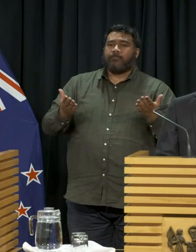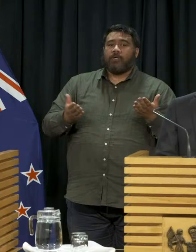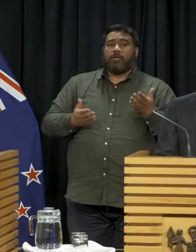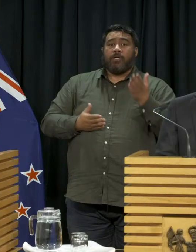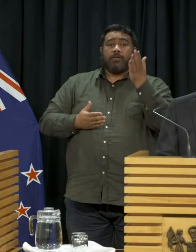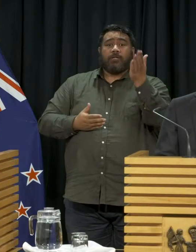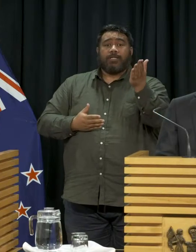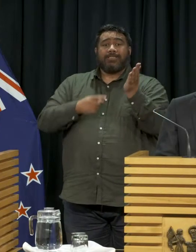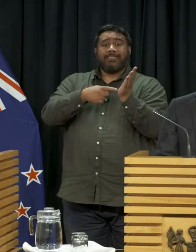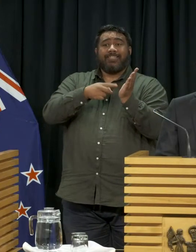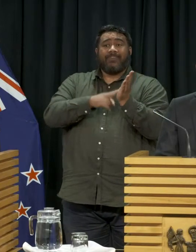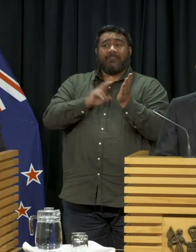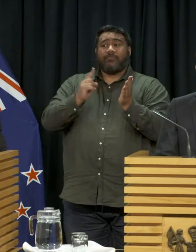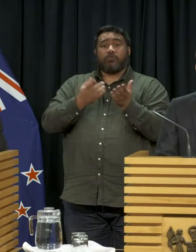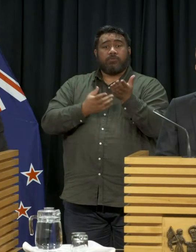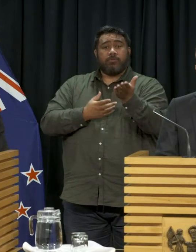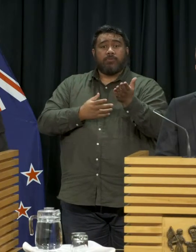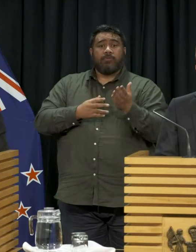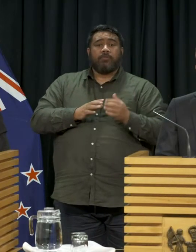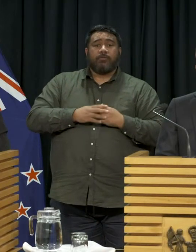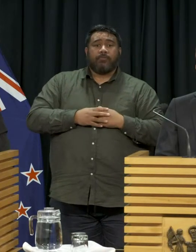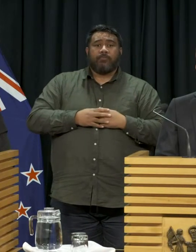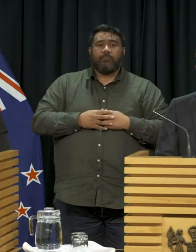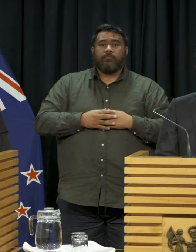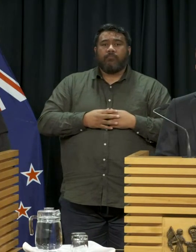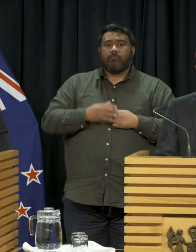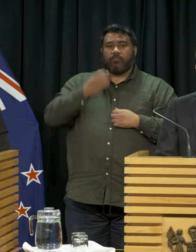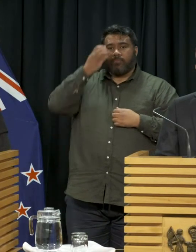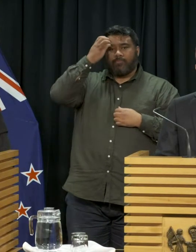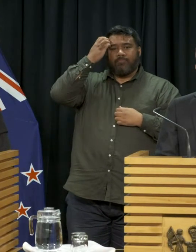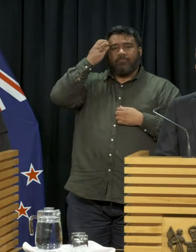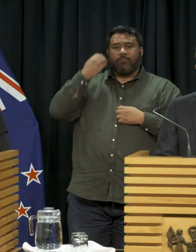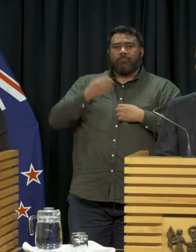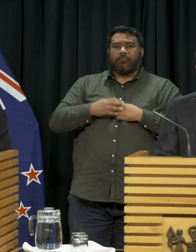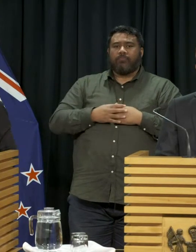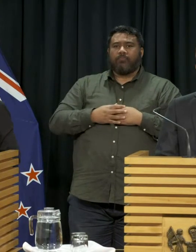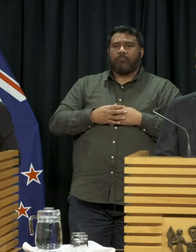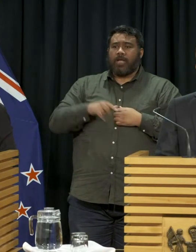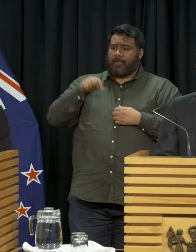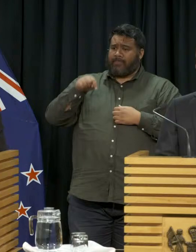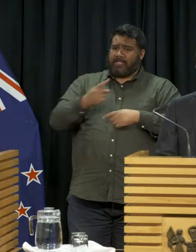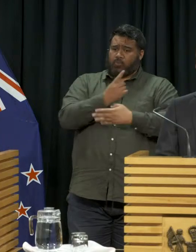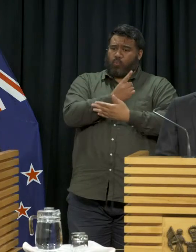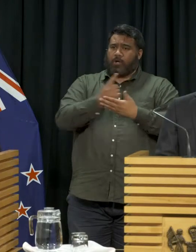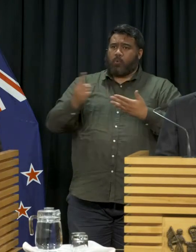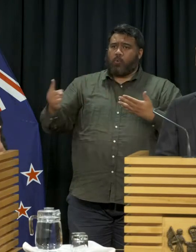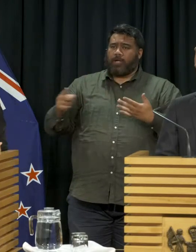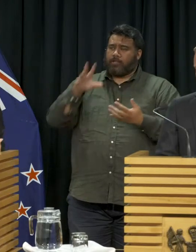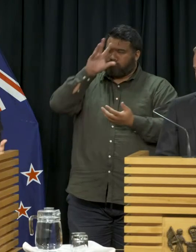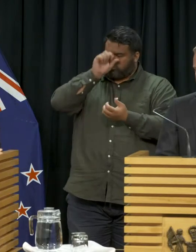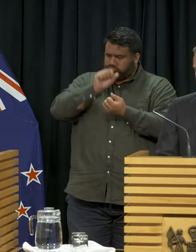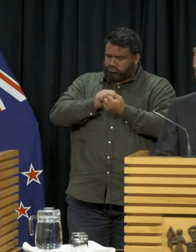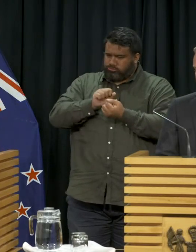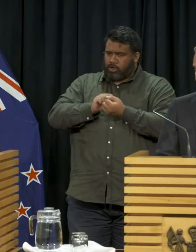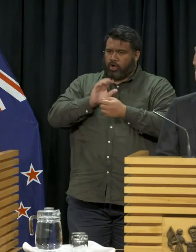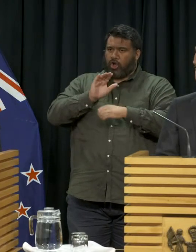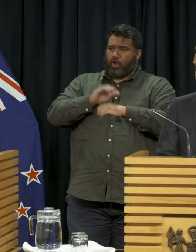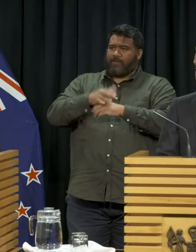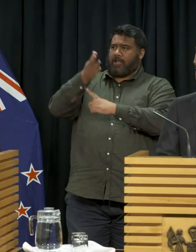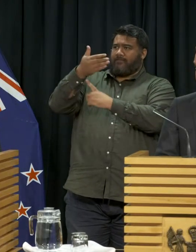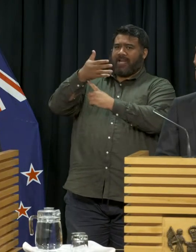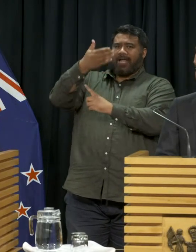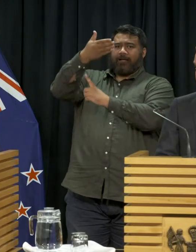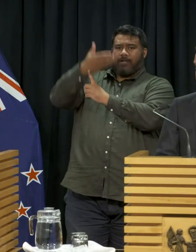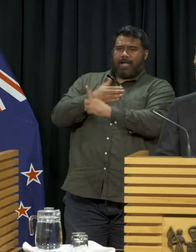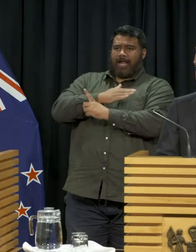the TVs first. Gina. Why haven't we half-masted the flags for the whole week of mourning? Yeah, we have different legislation